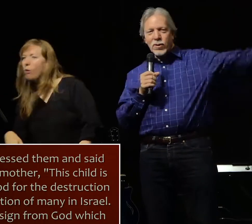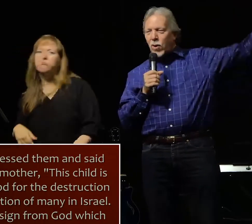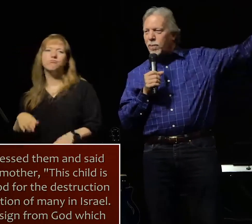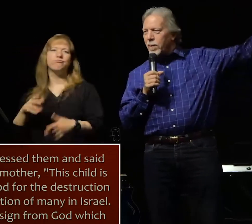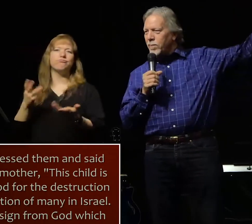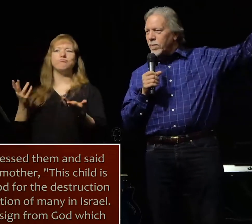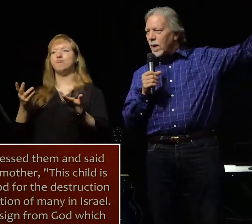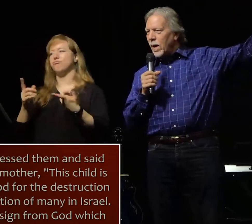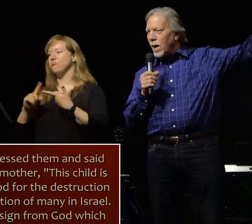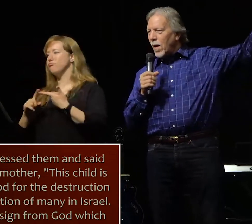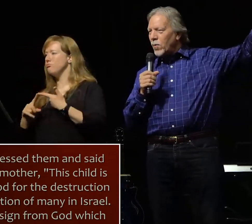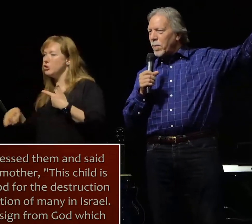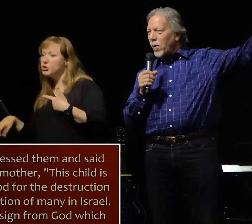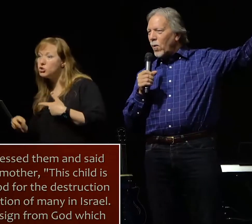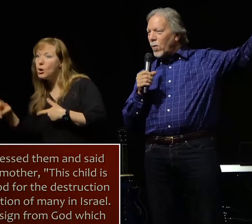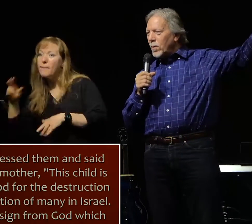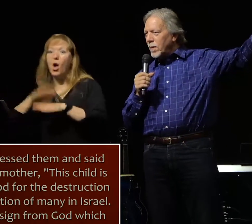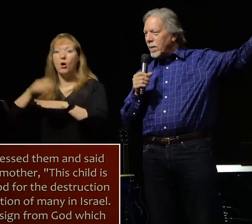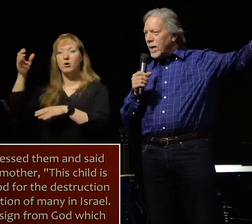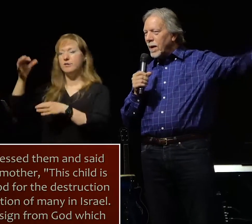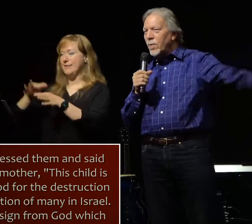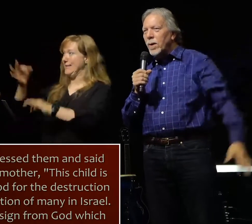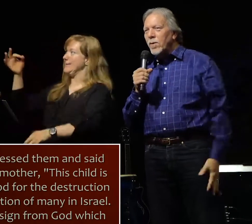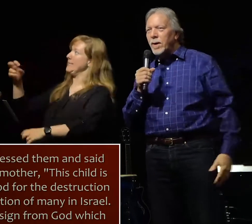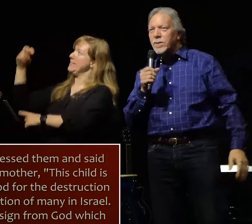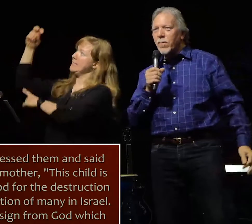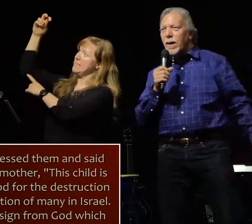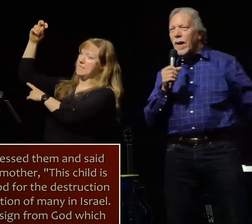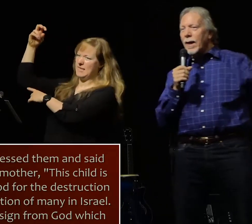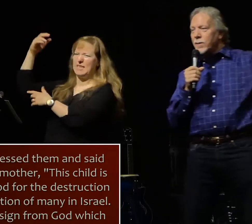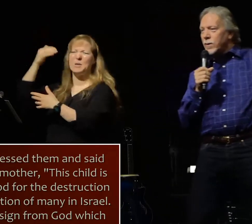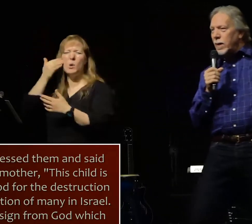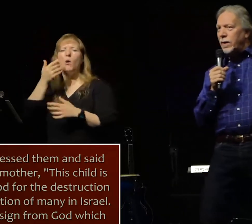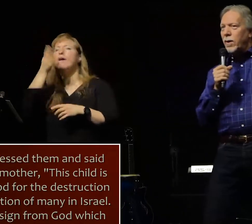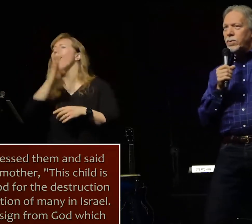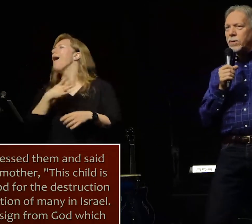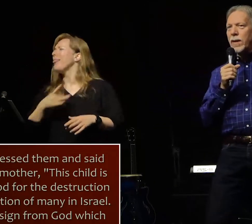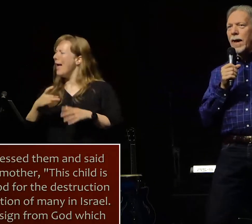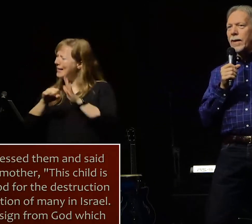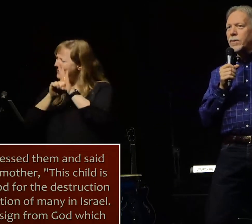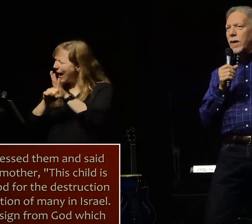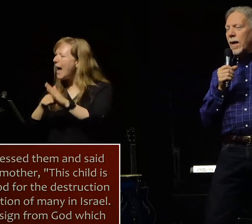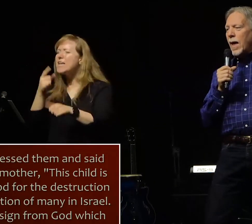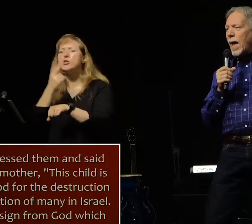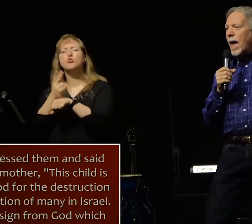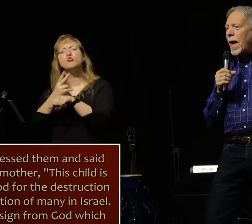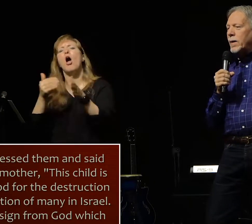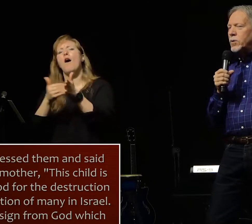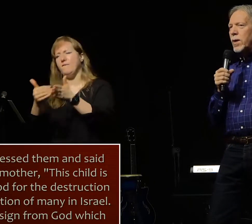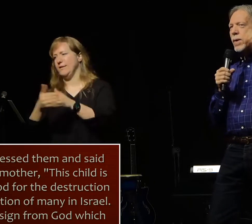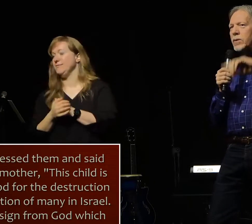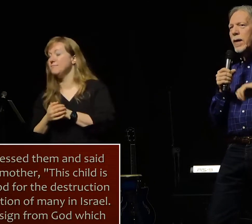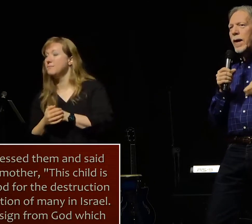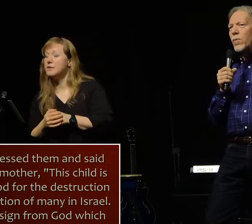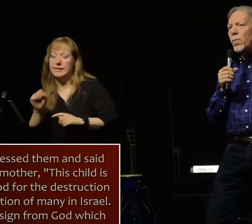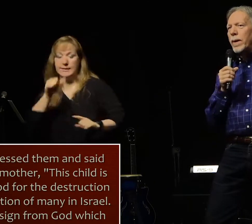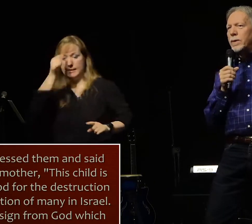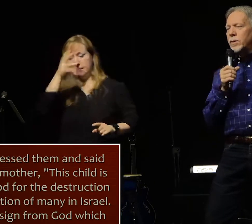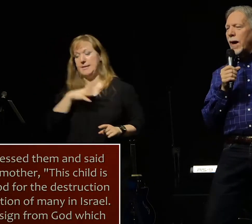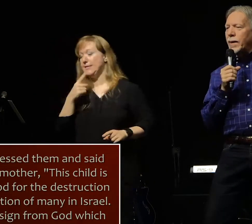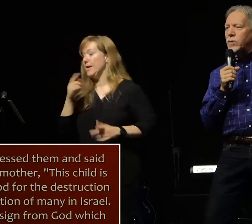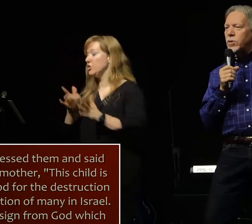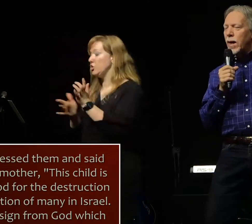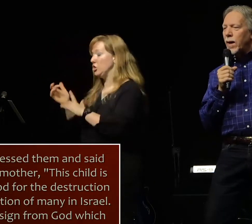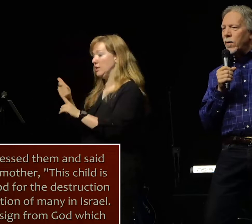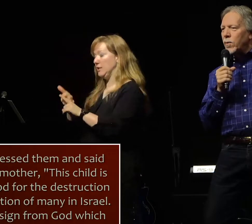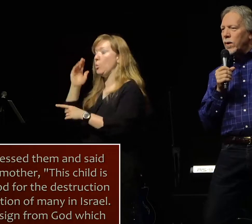the serpent on the pole in the wilderness. I mean, he uses signs. And Simeon said he will be a